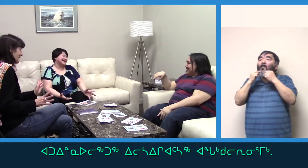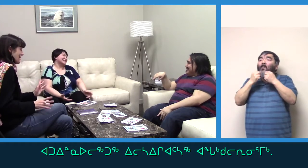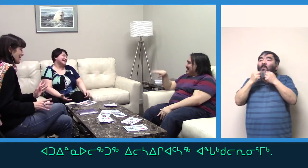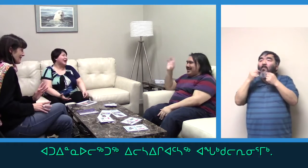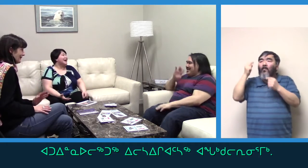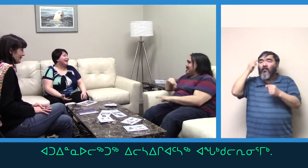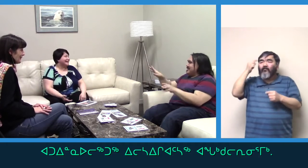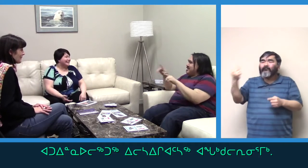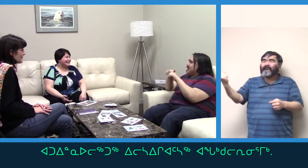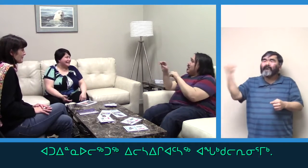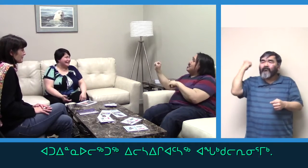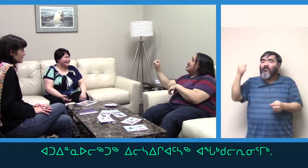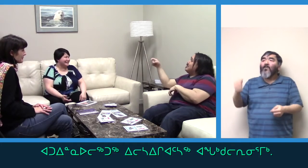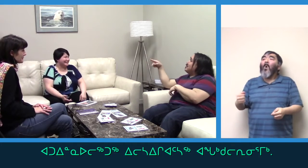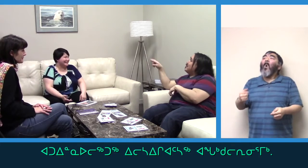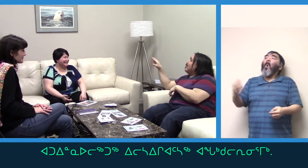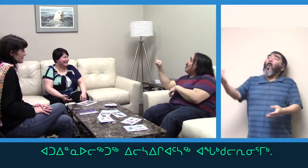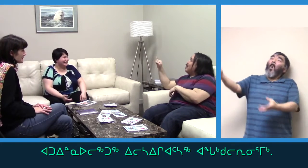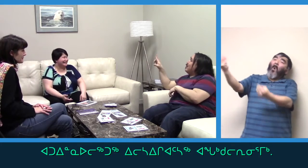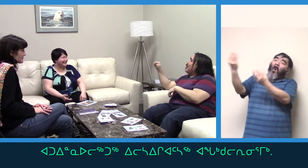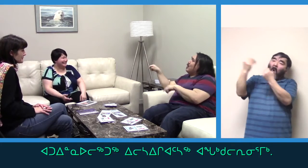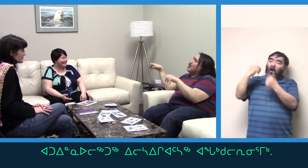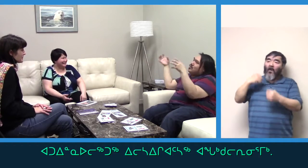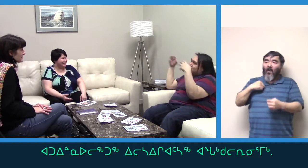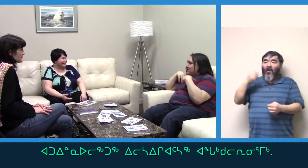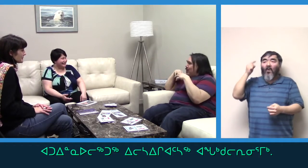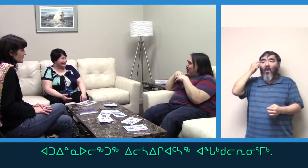his thing, yeah.